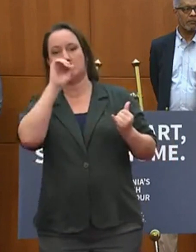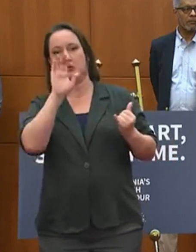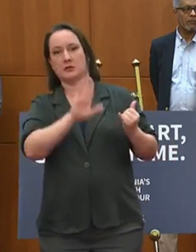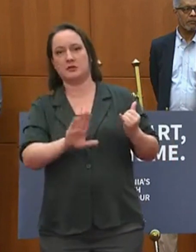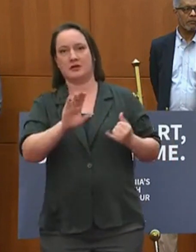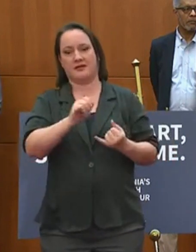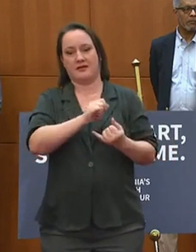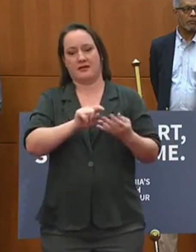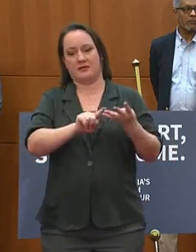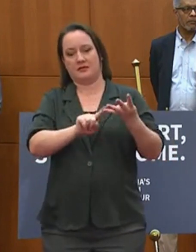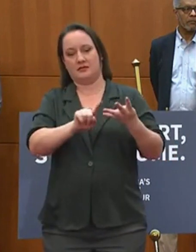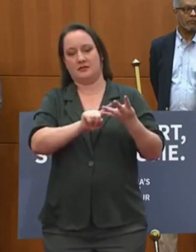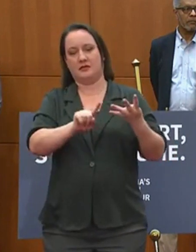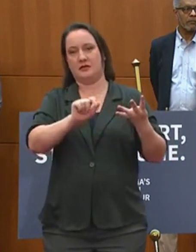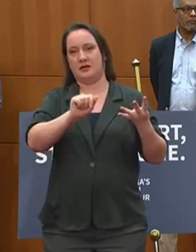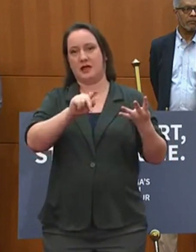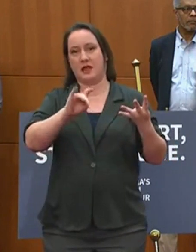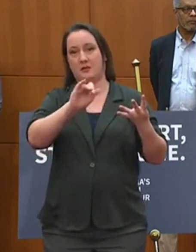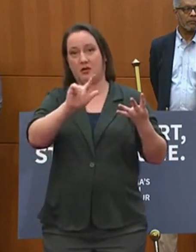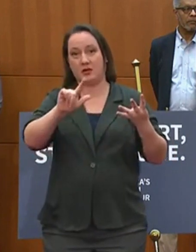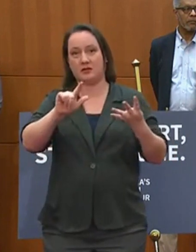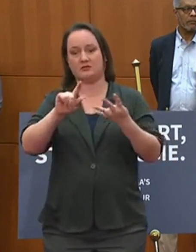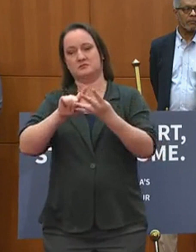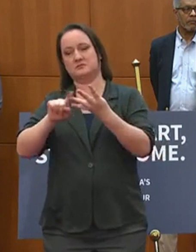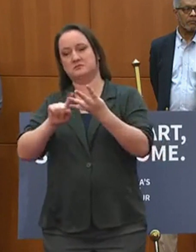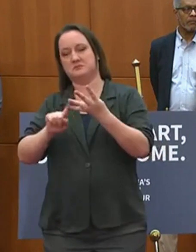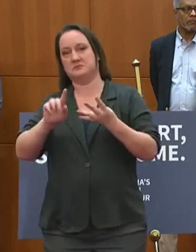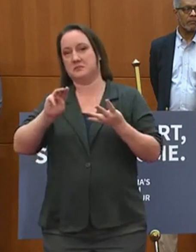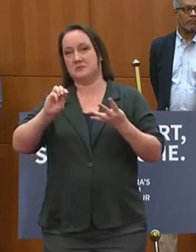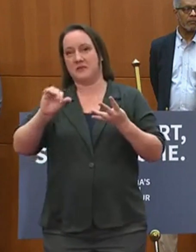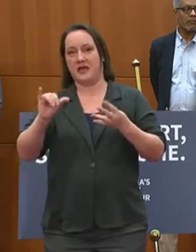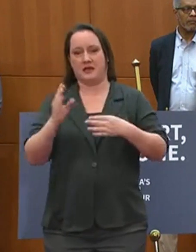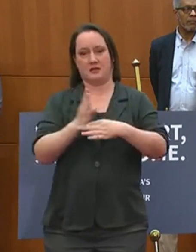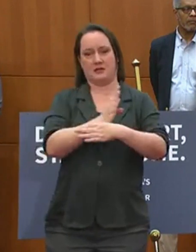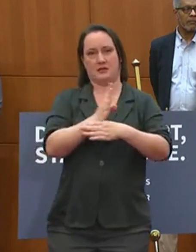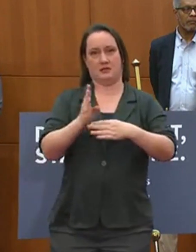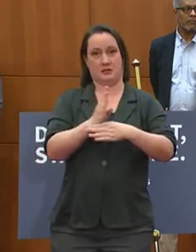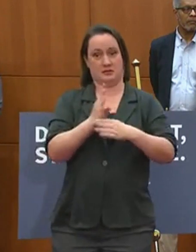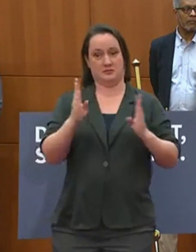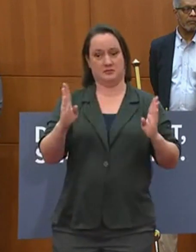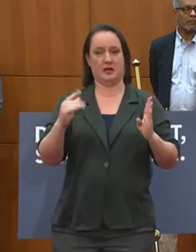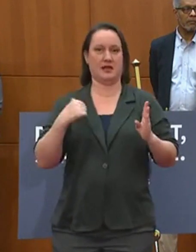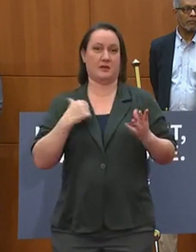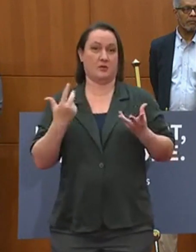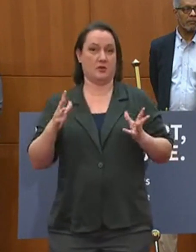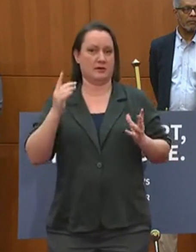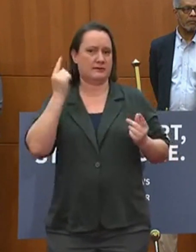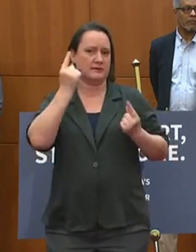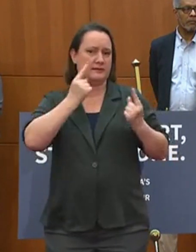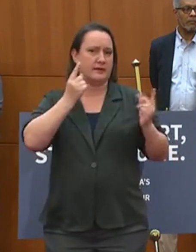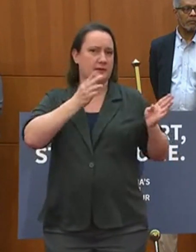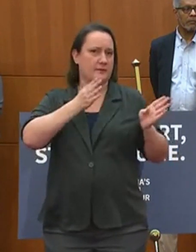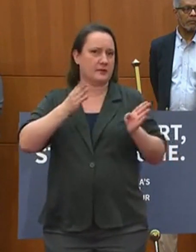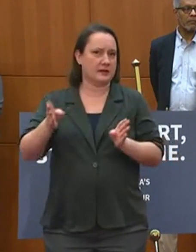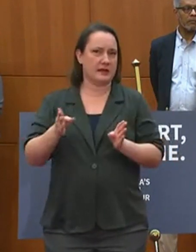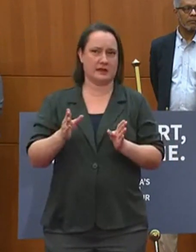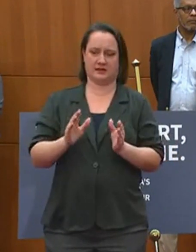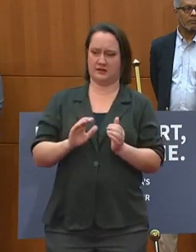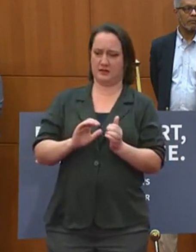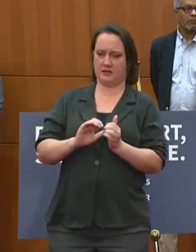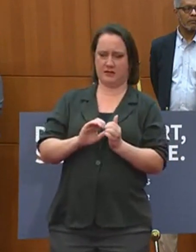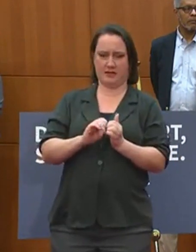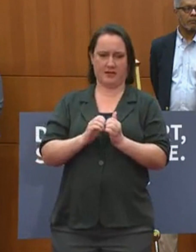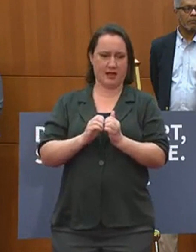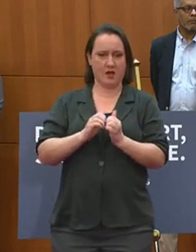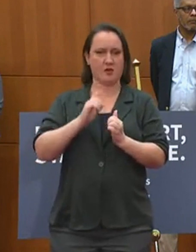April and late May. I am already thinking and planning on how we can land